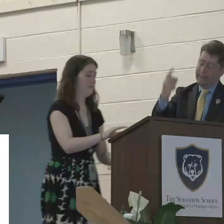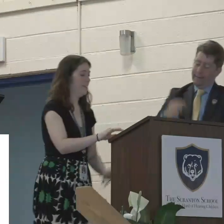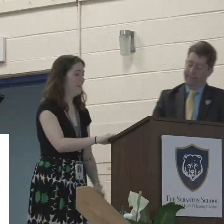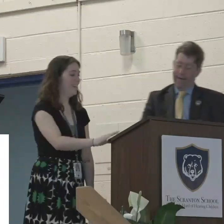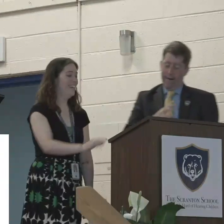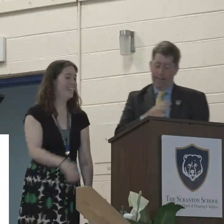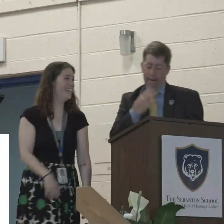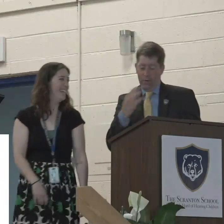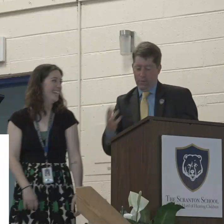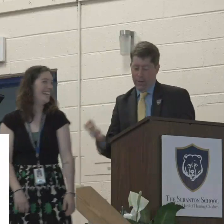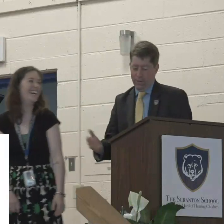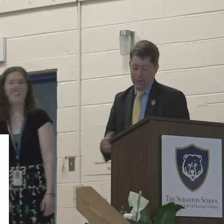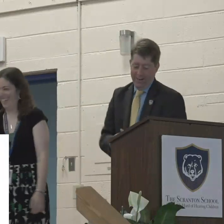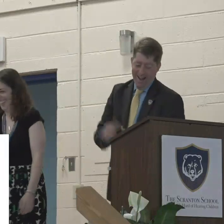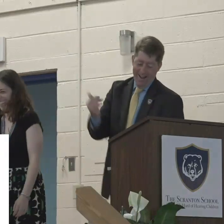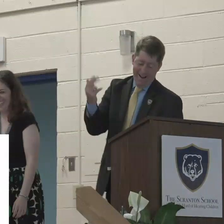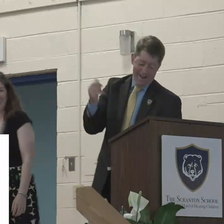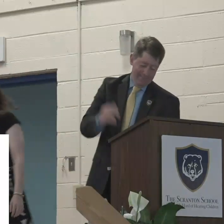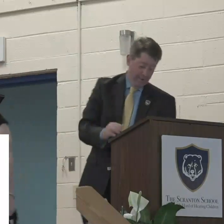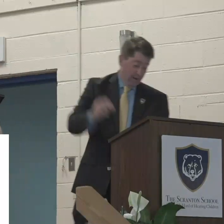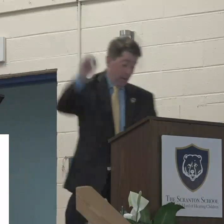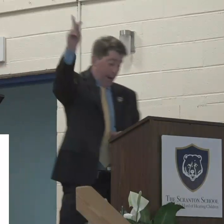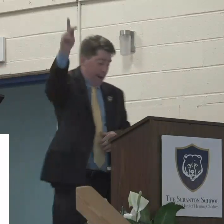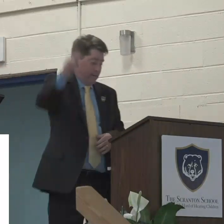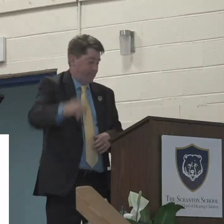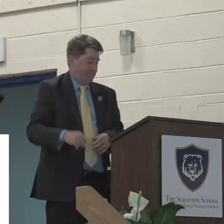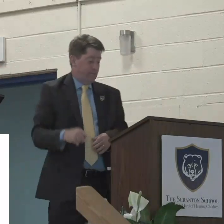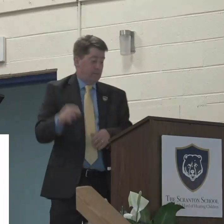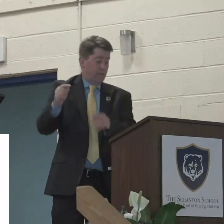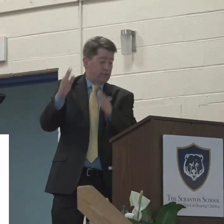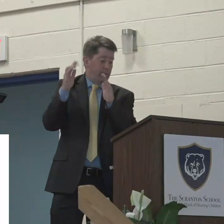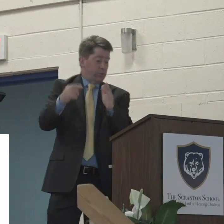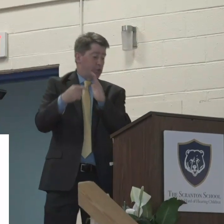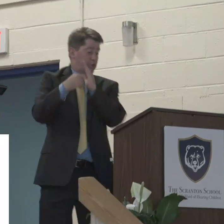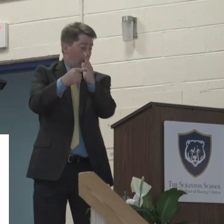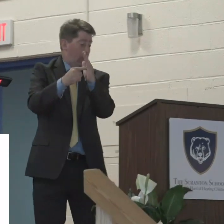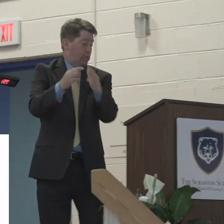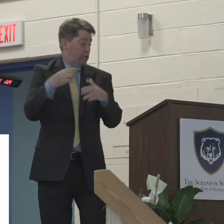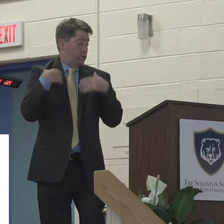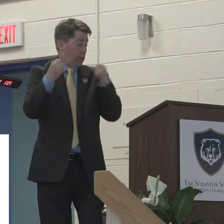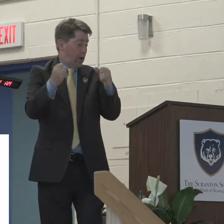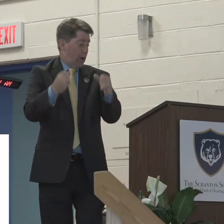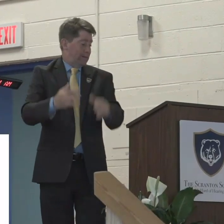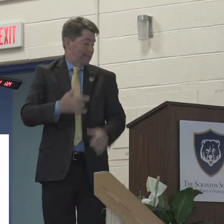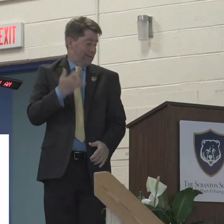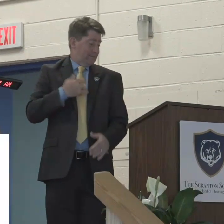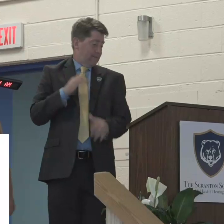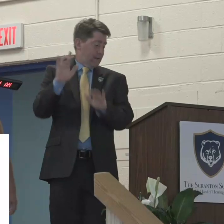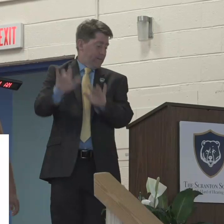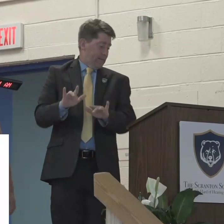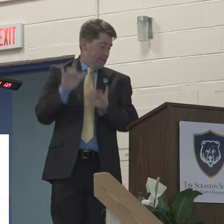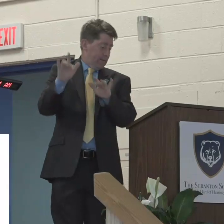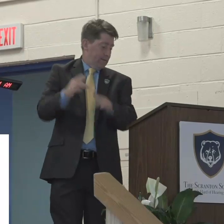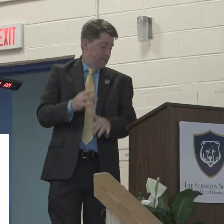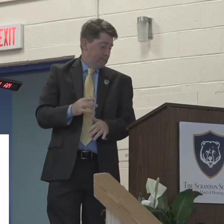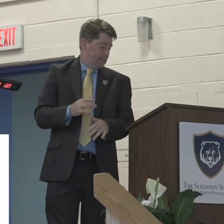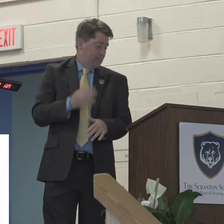Oh, I get it. Okay, thank you very much. Haha. All right. So this person shows strength and